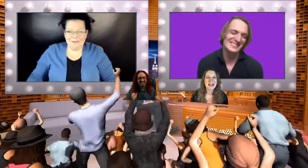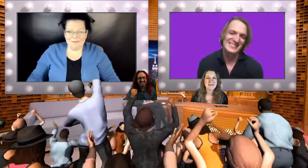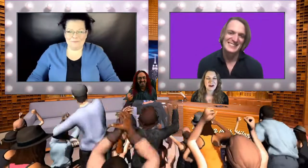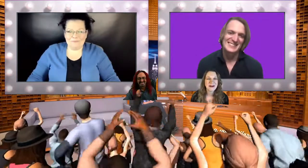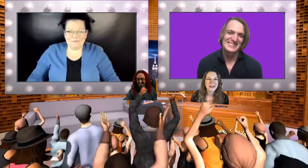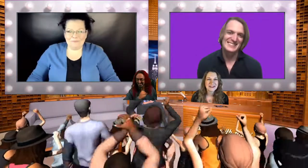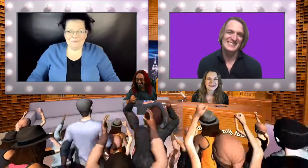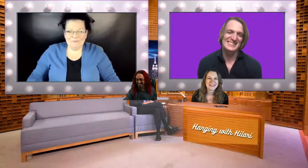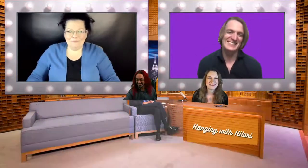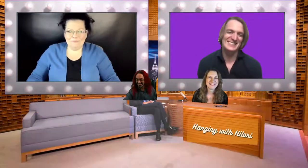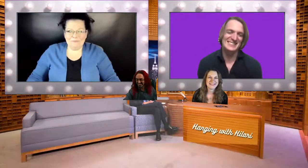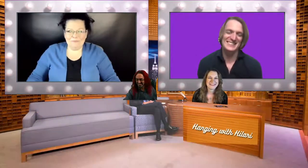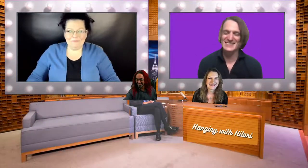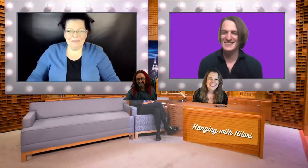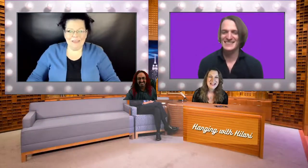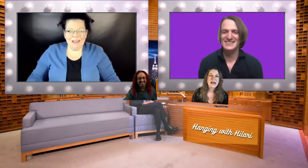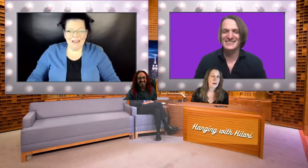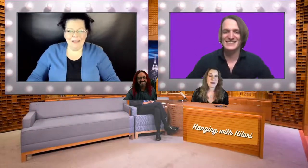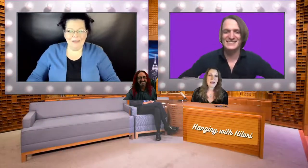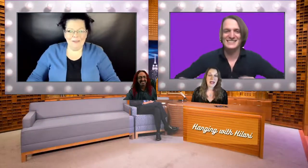And we have our...